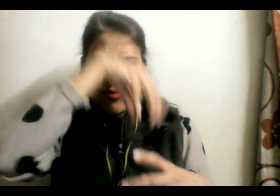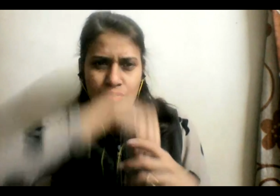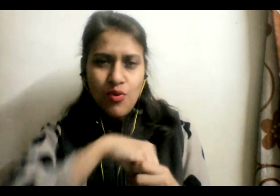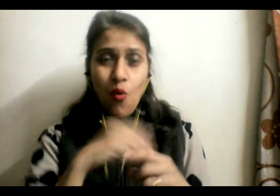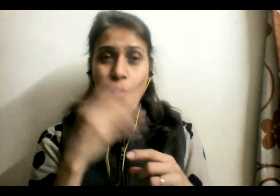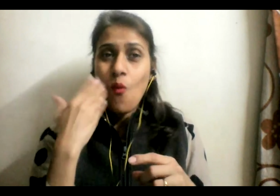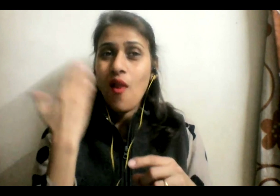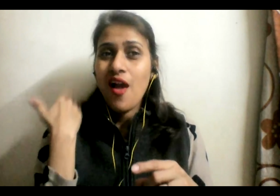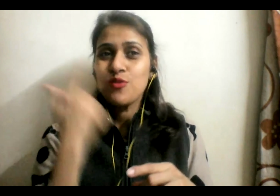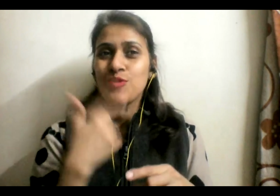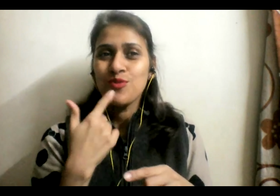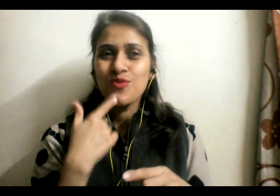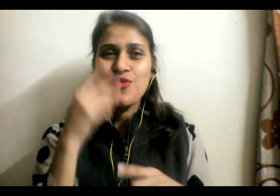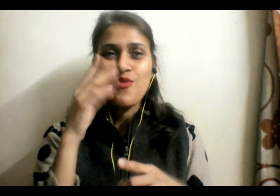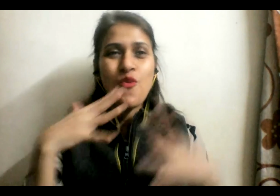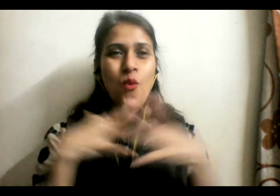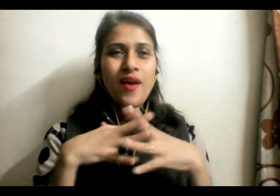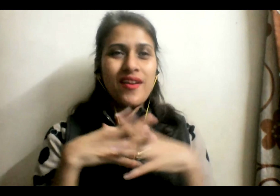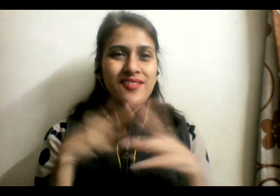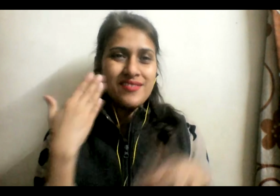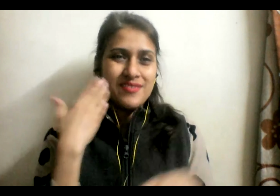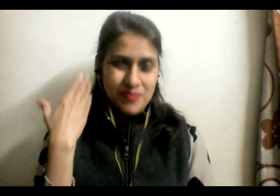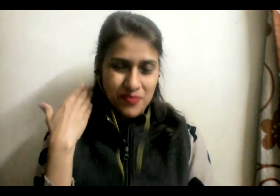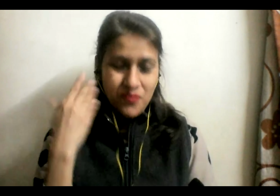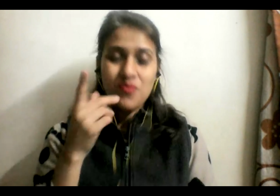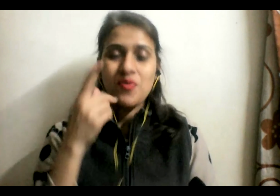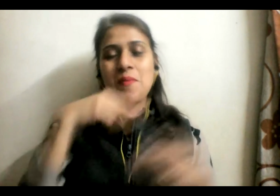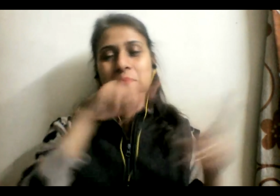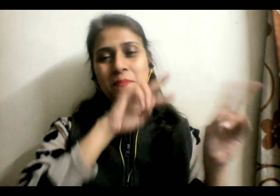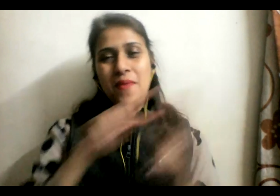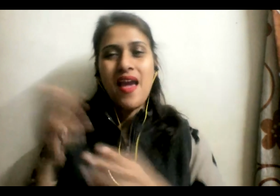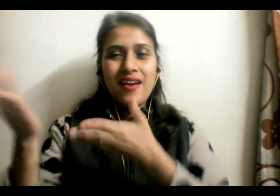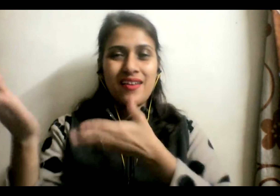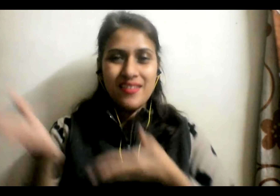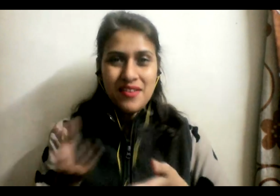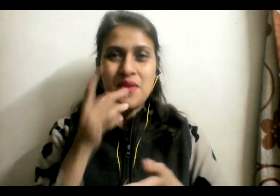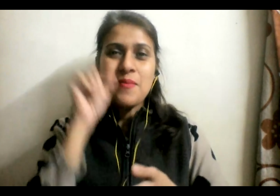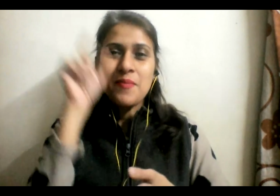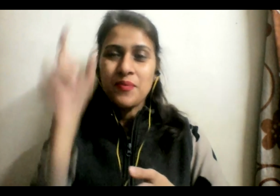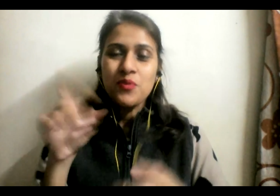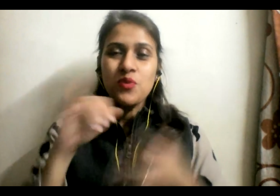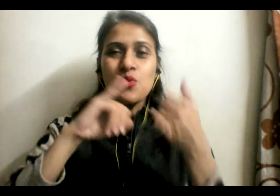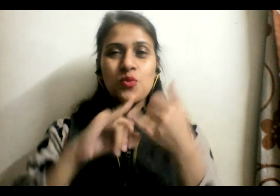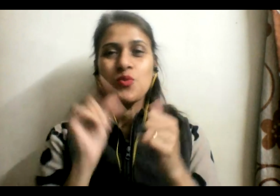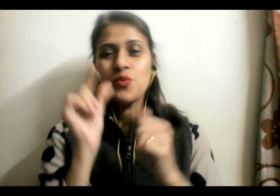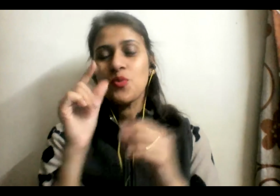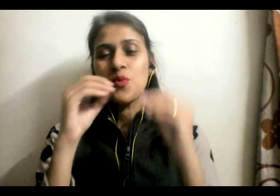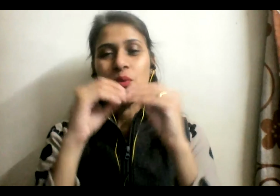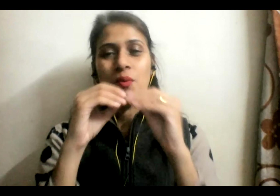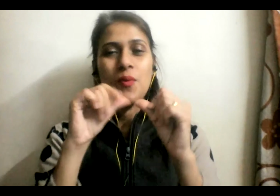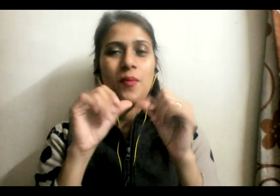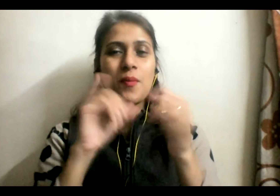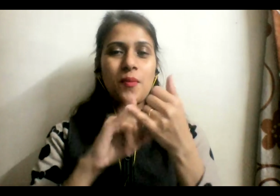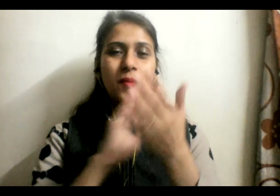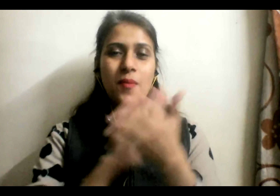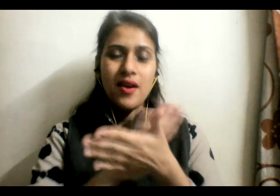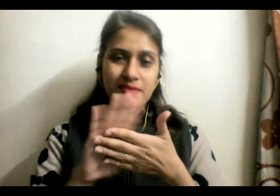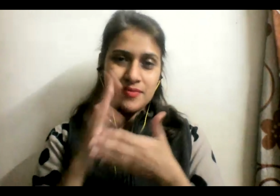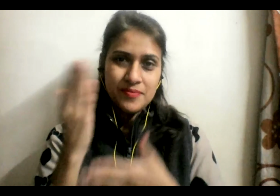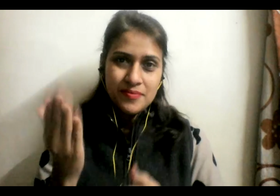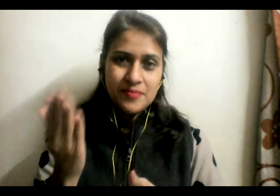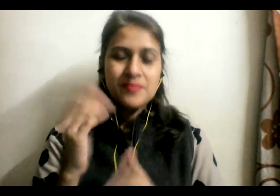Wednesday. Welcome back, Subhash ji, and we are all looking forward to your lecture today